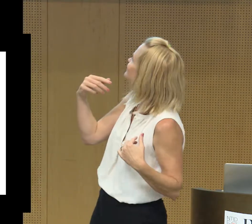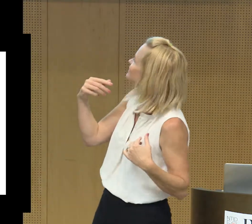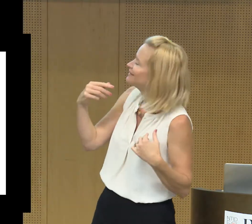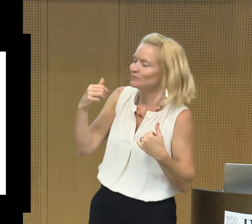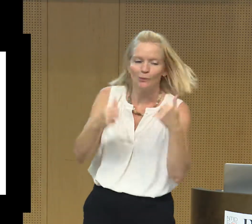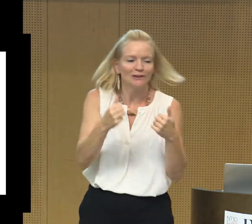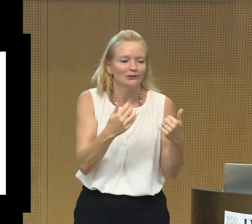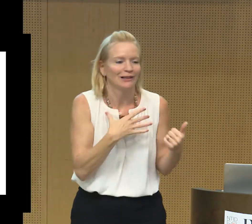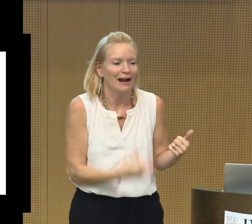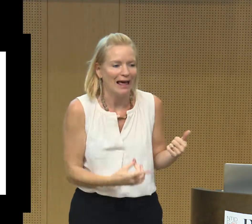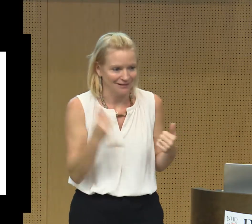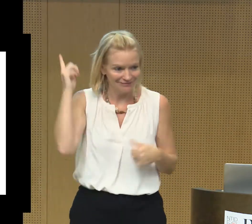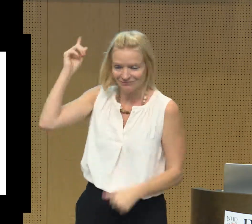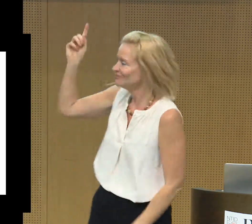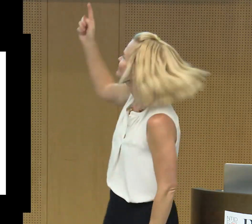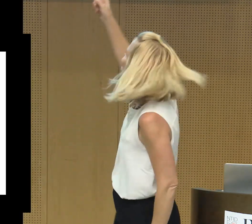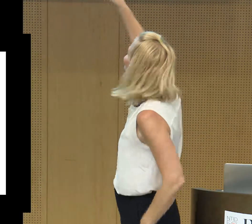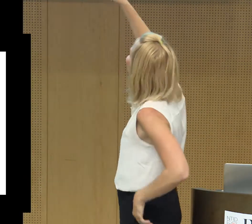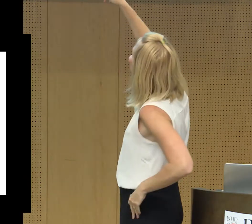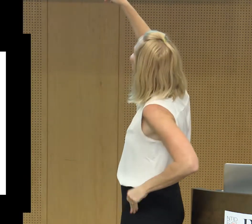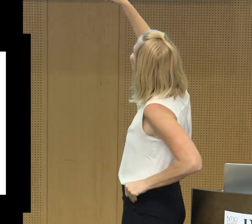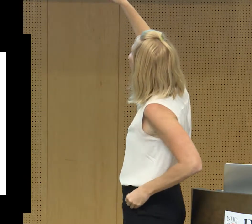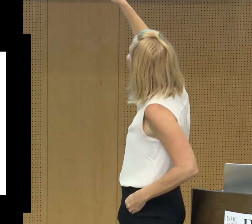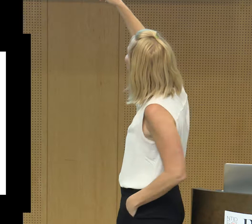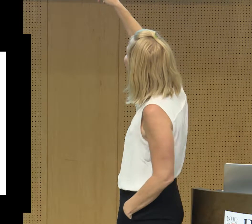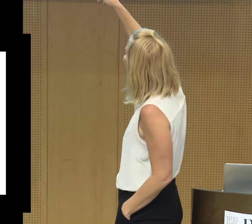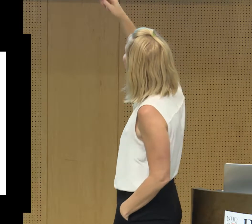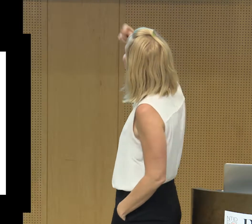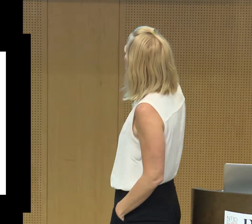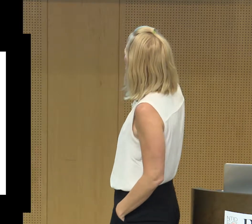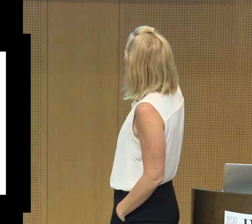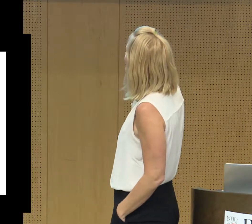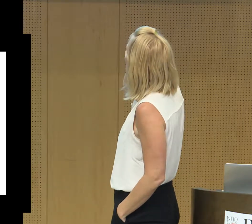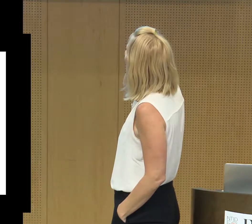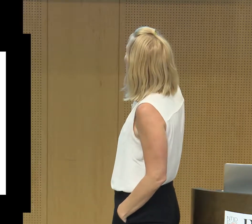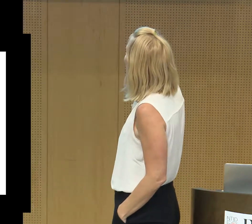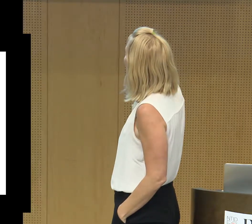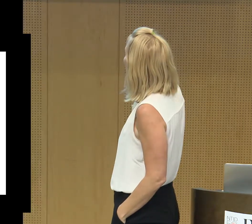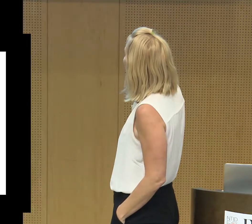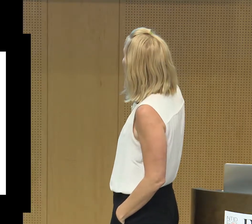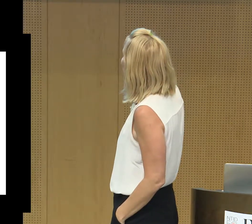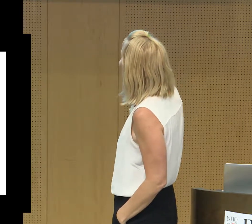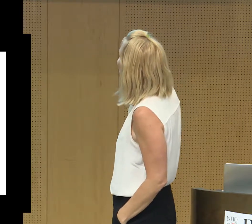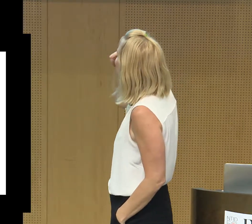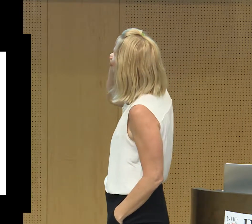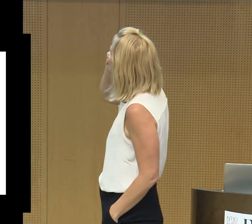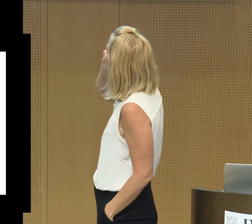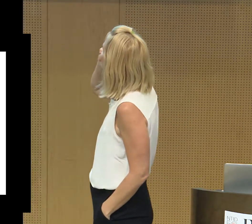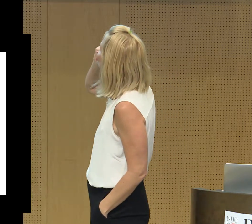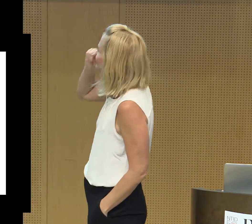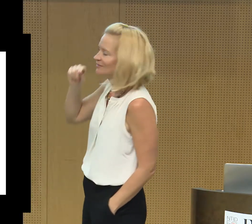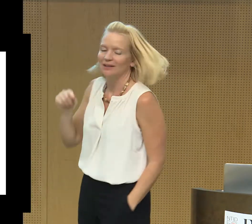So first, you can see which hand or which form the baby focused